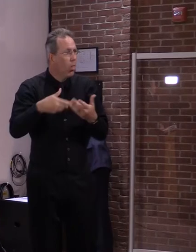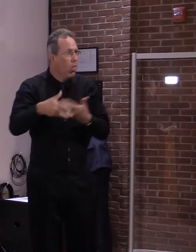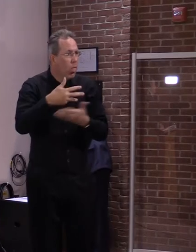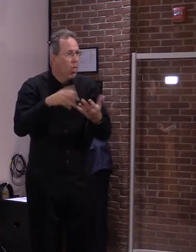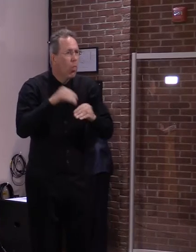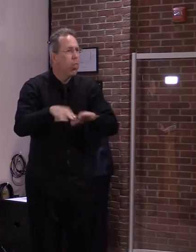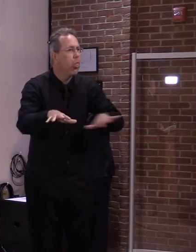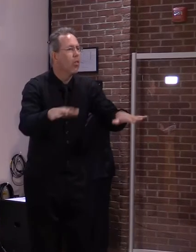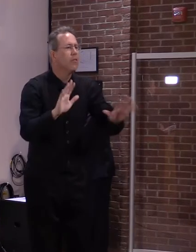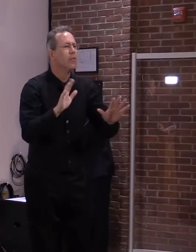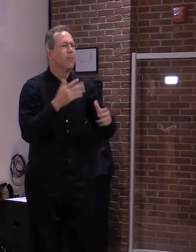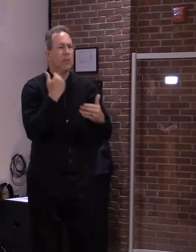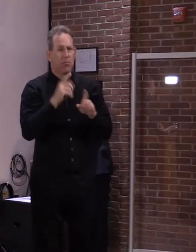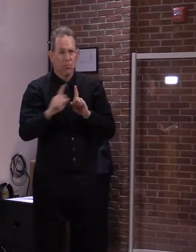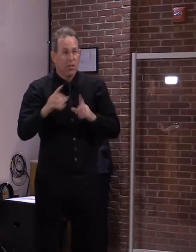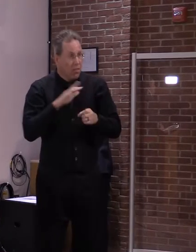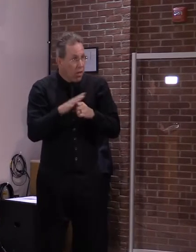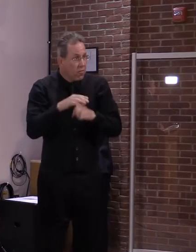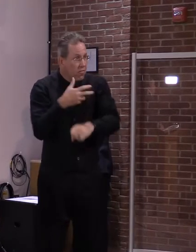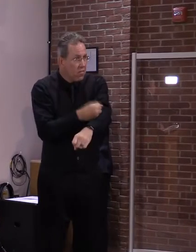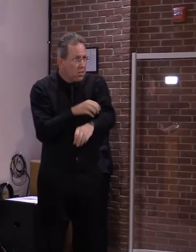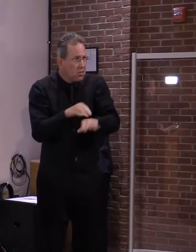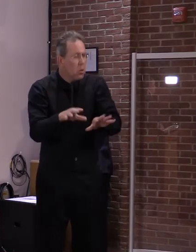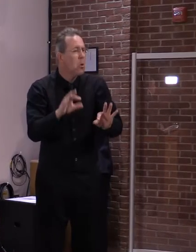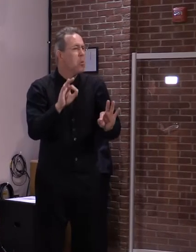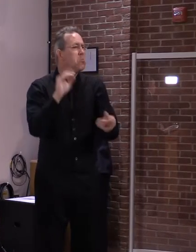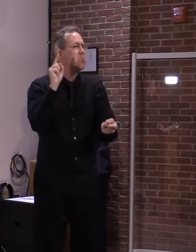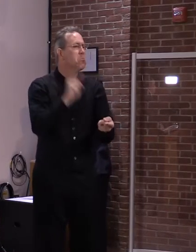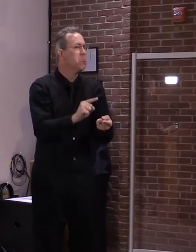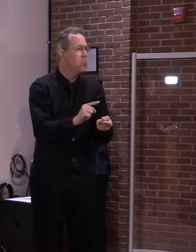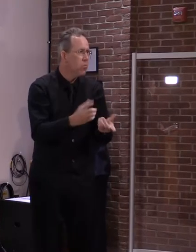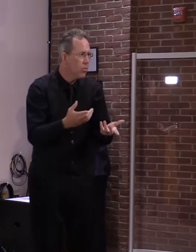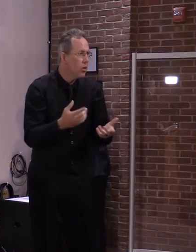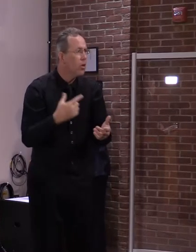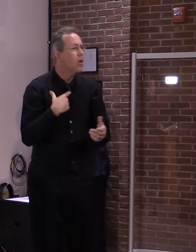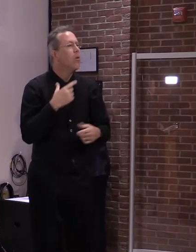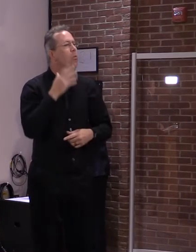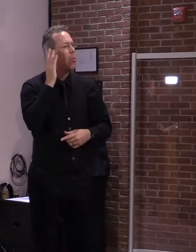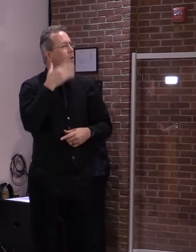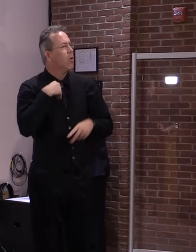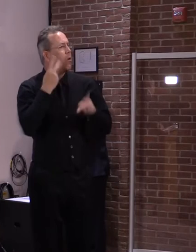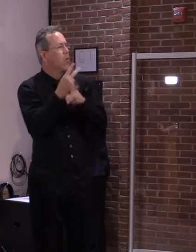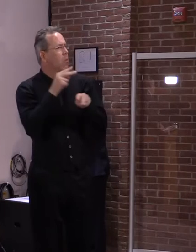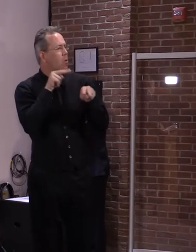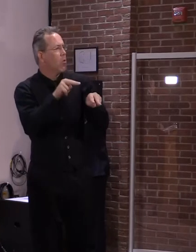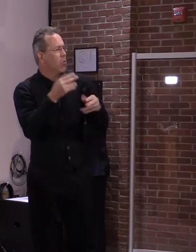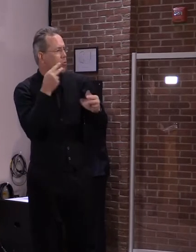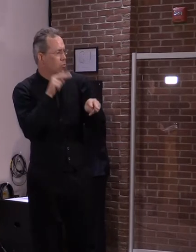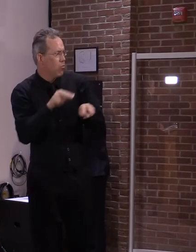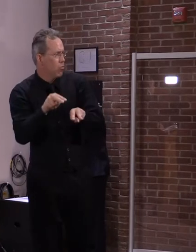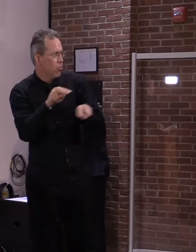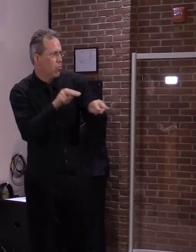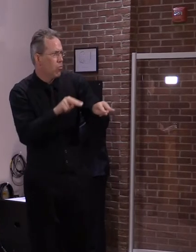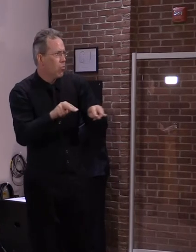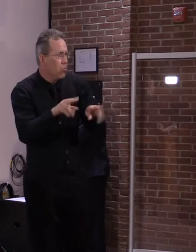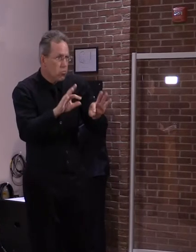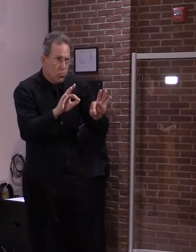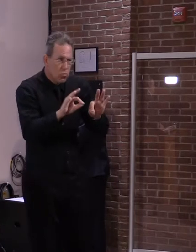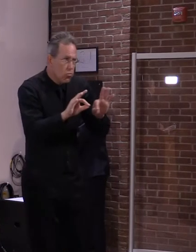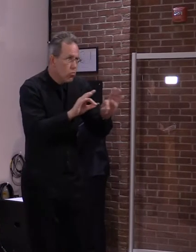We're gonna keep an eye on, you know, that. That's really what's in our communication. It wasn't really necessarily to convey we're doing a formal